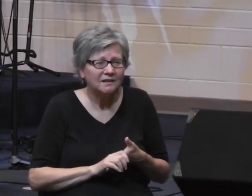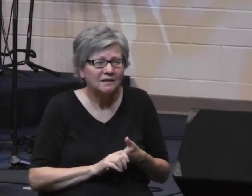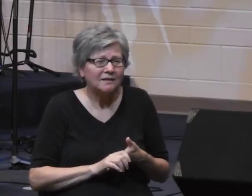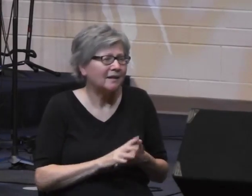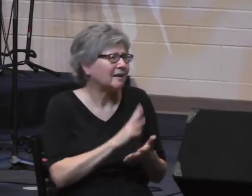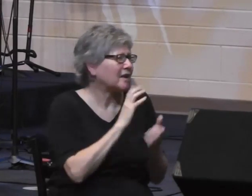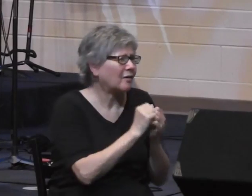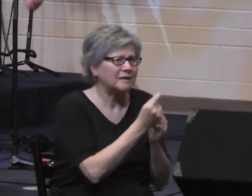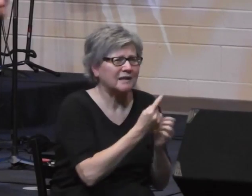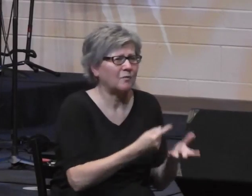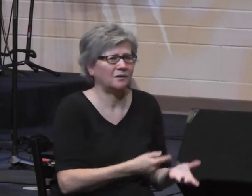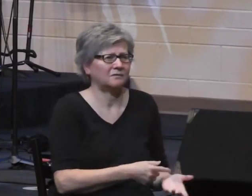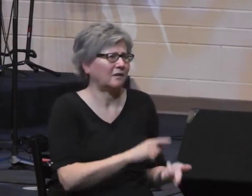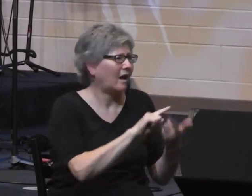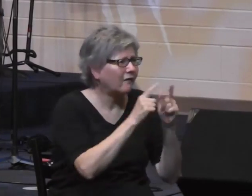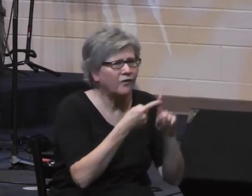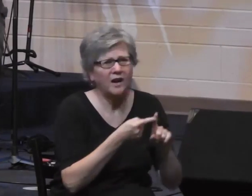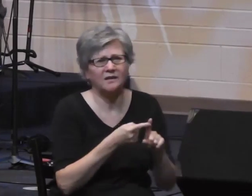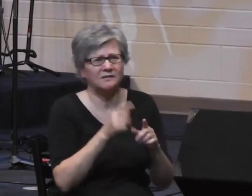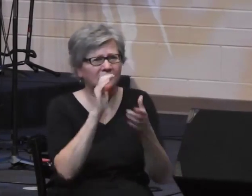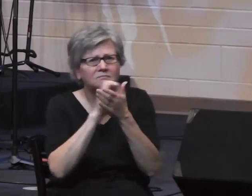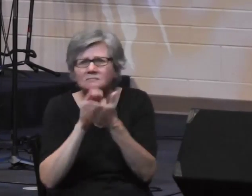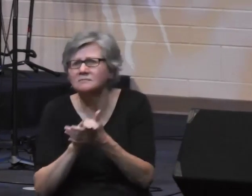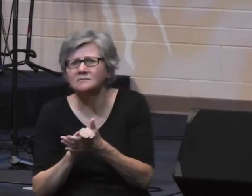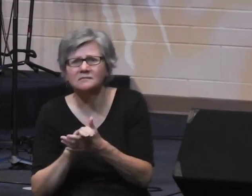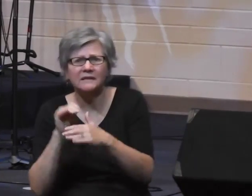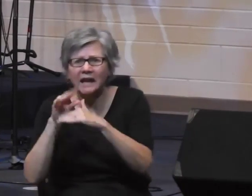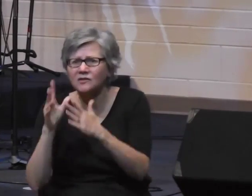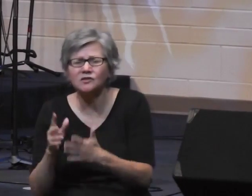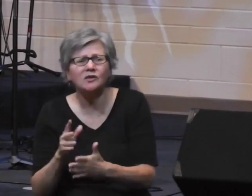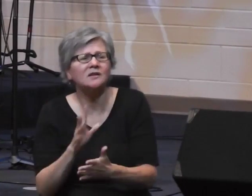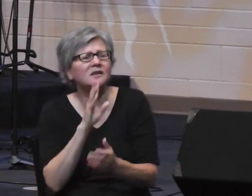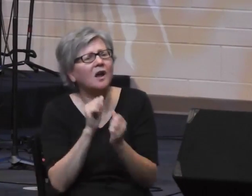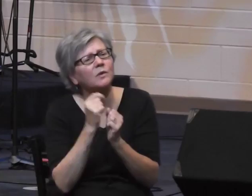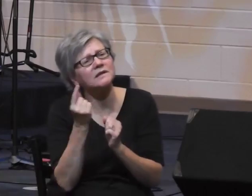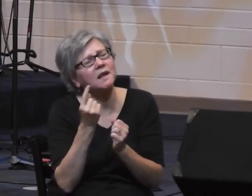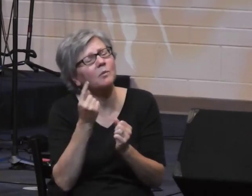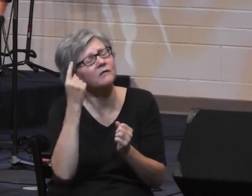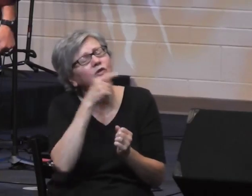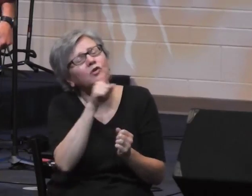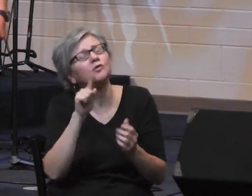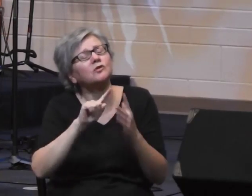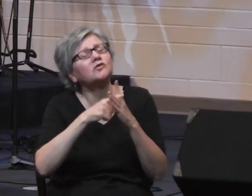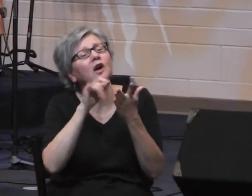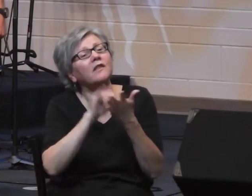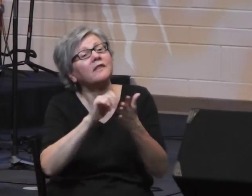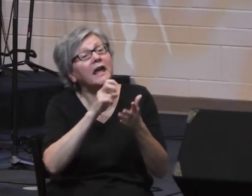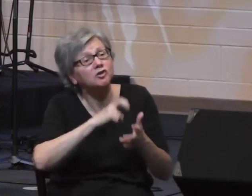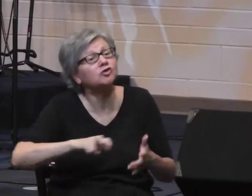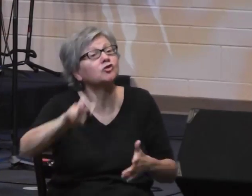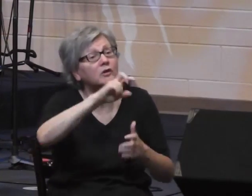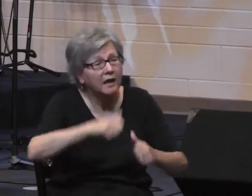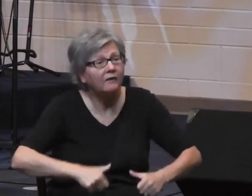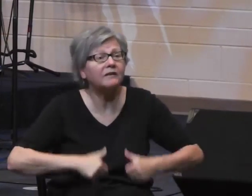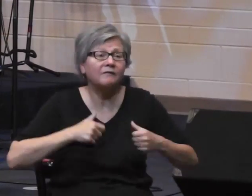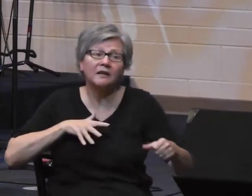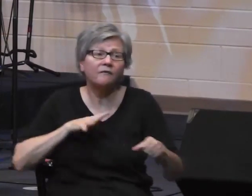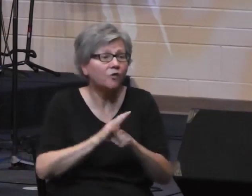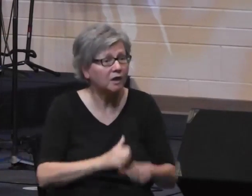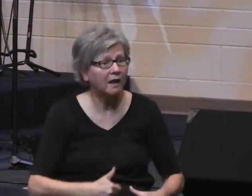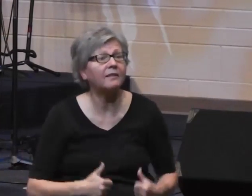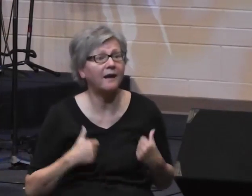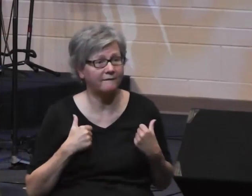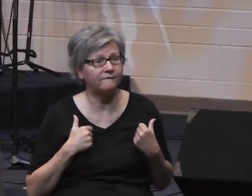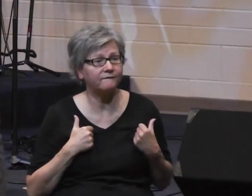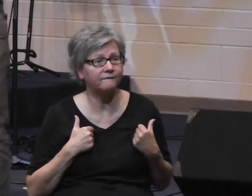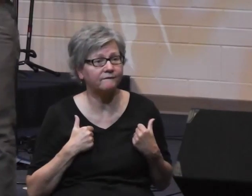to a friend, talk to a spouse, talk to a counselor, talk to somebody so that you can start the journey of living fully